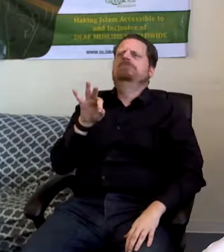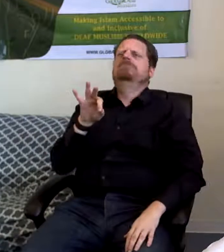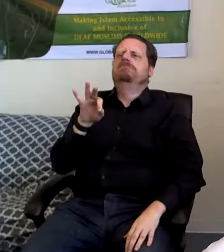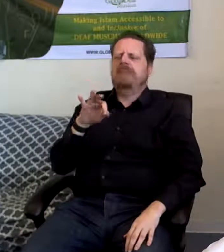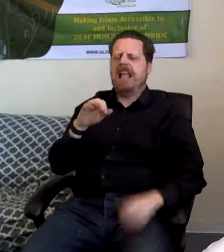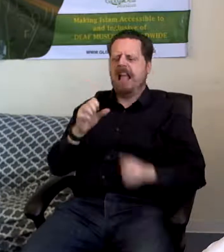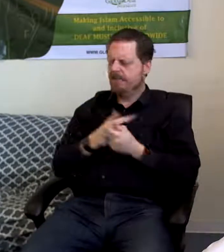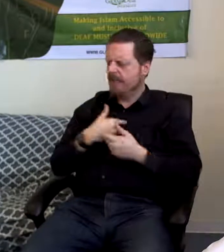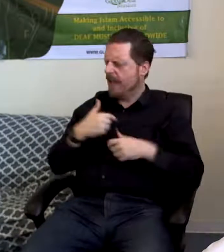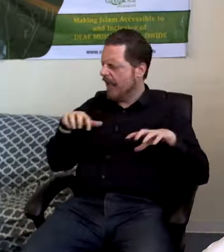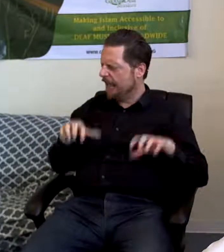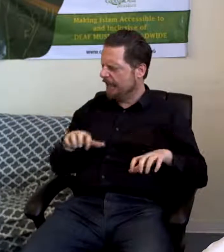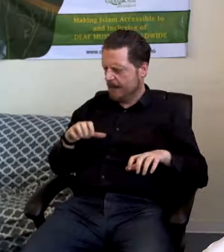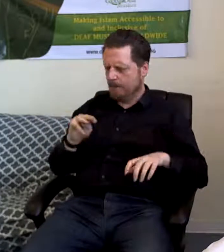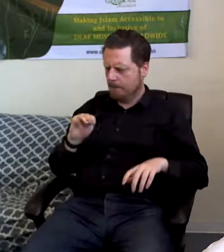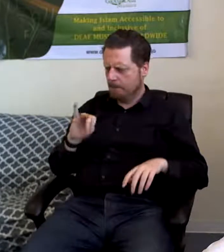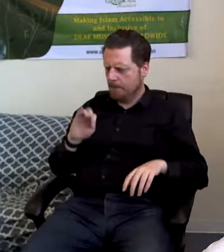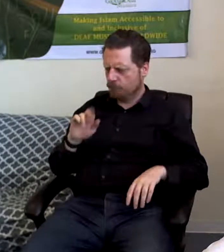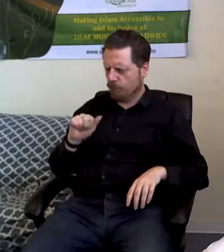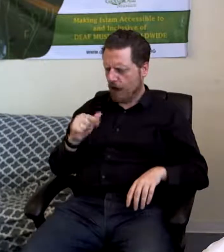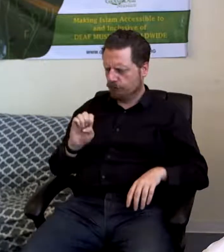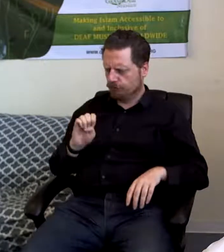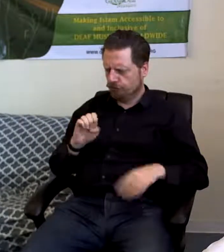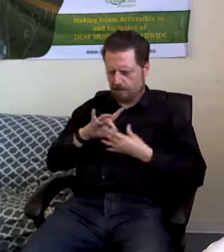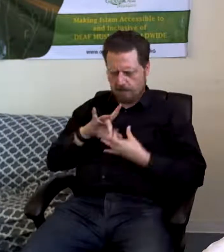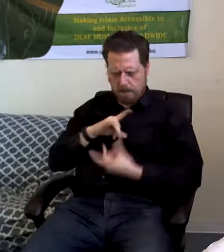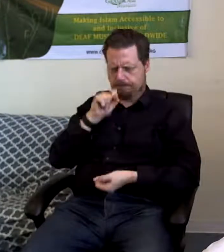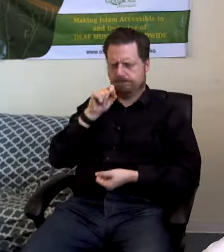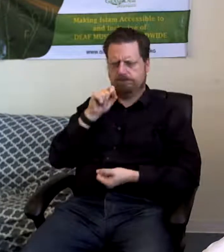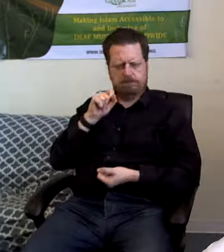It's only in their own head.